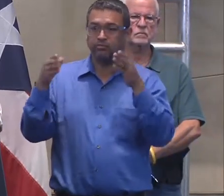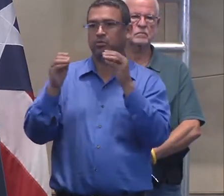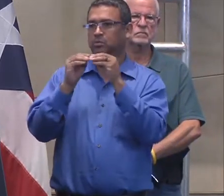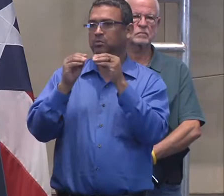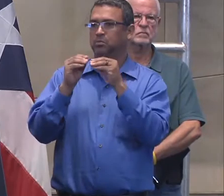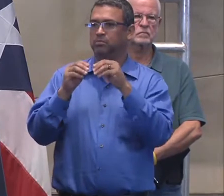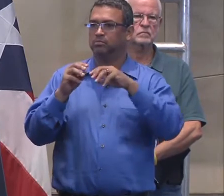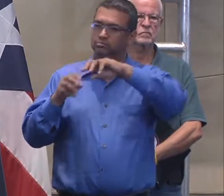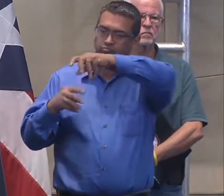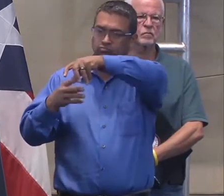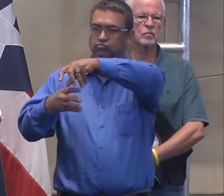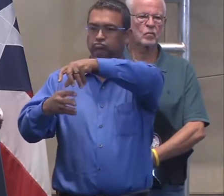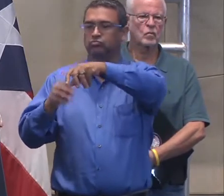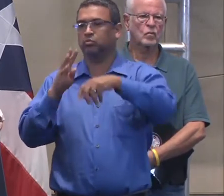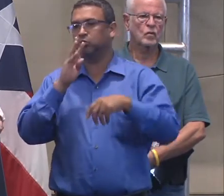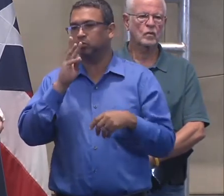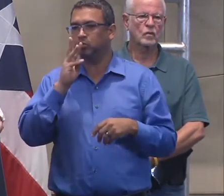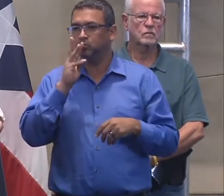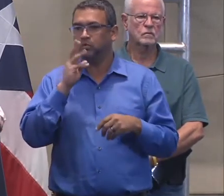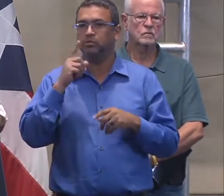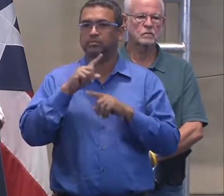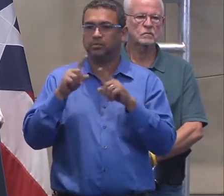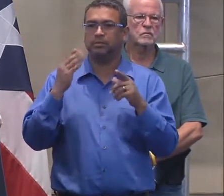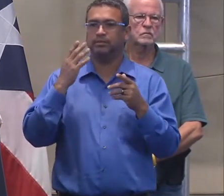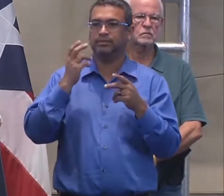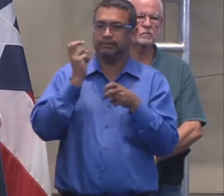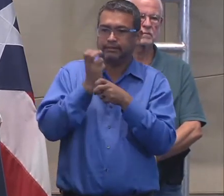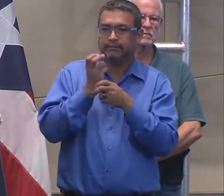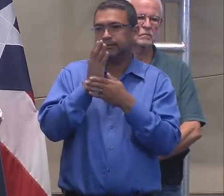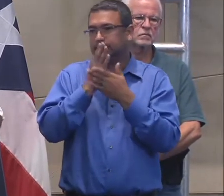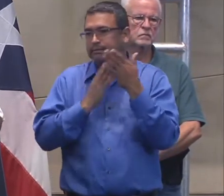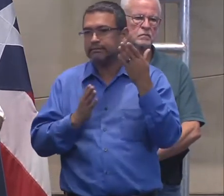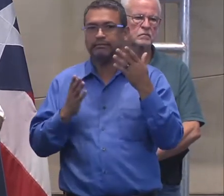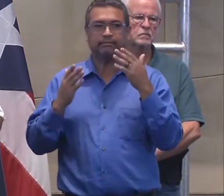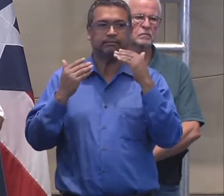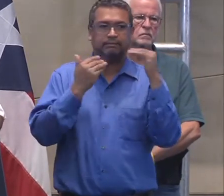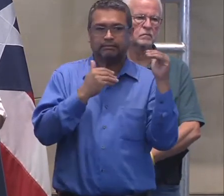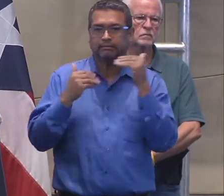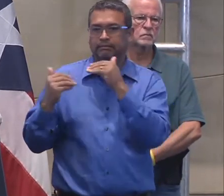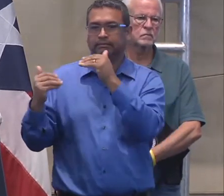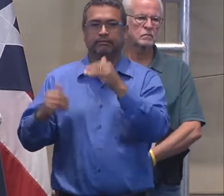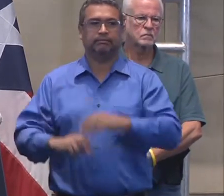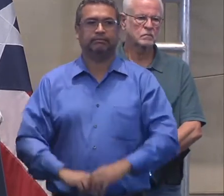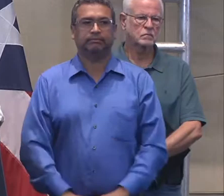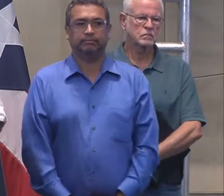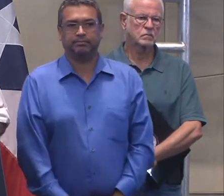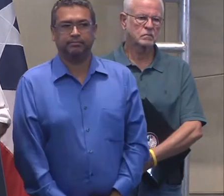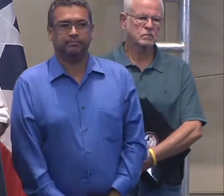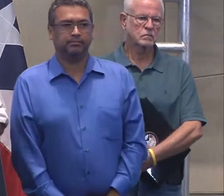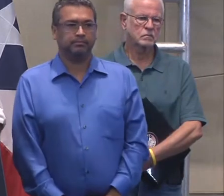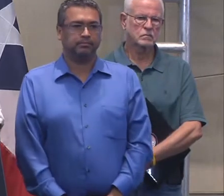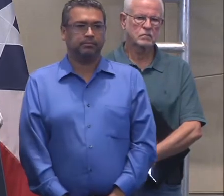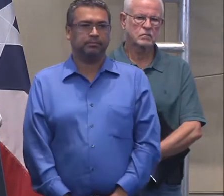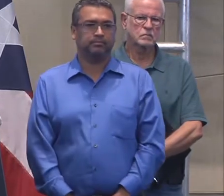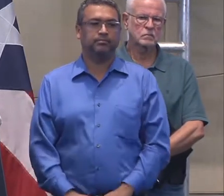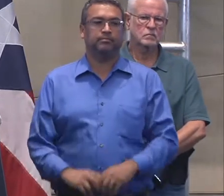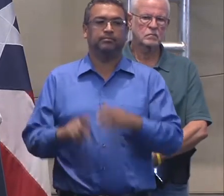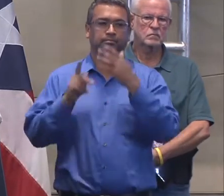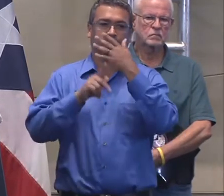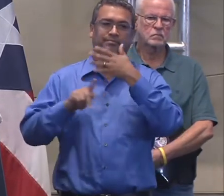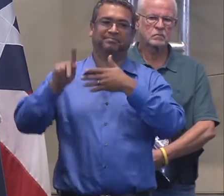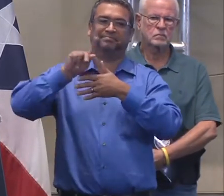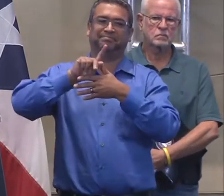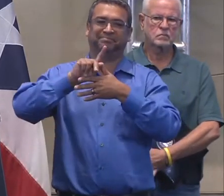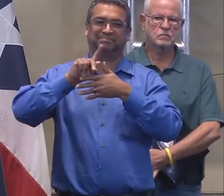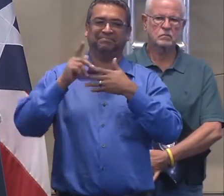they have, you know, severe limitations in that front. Similar to that, priorities keep on being